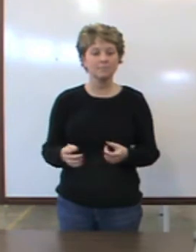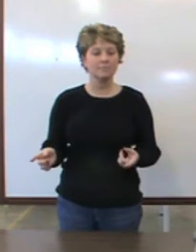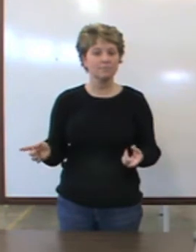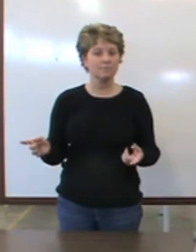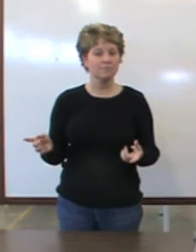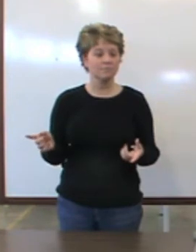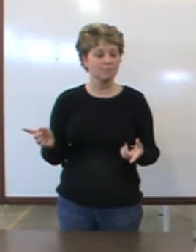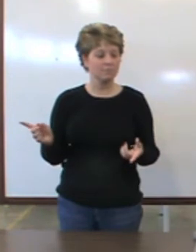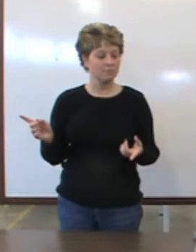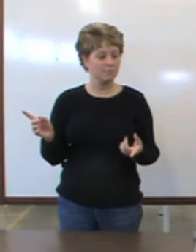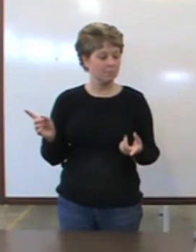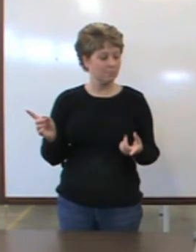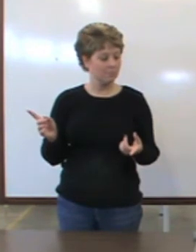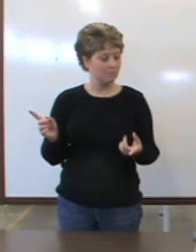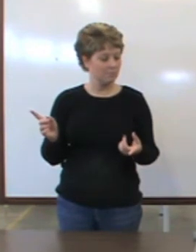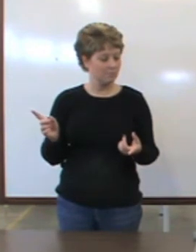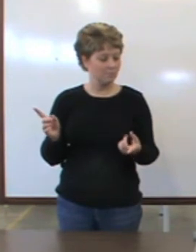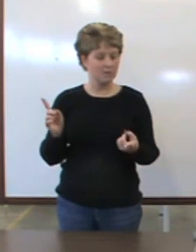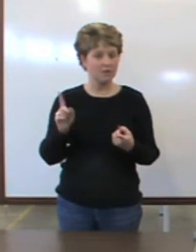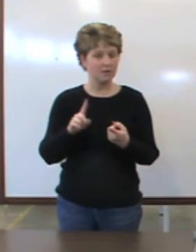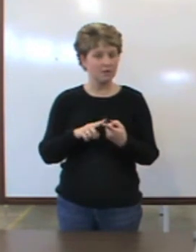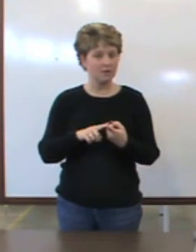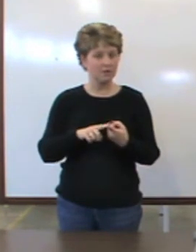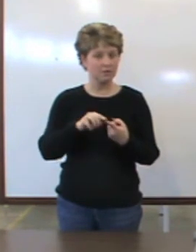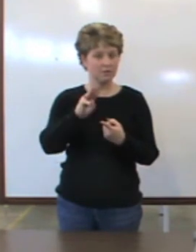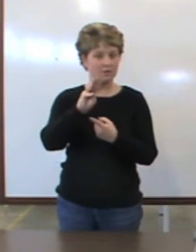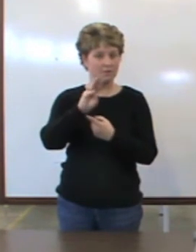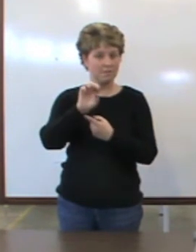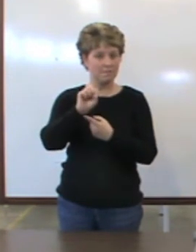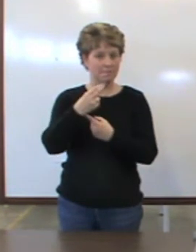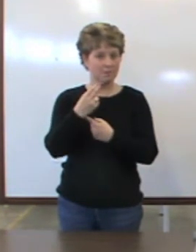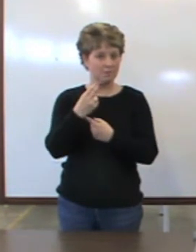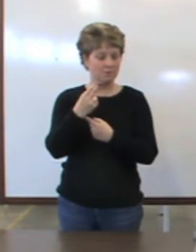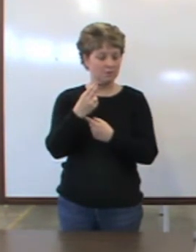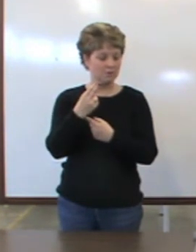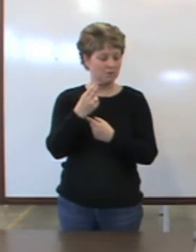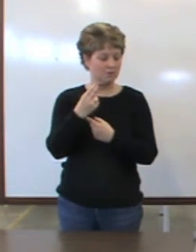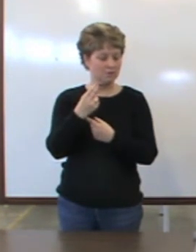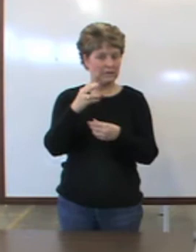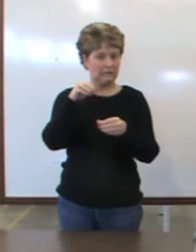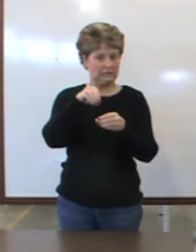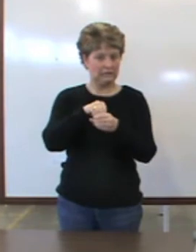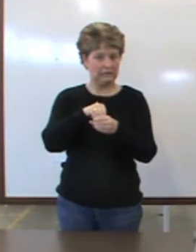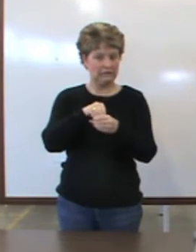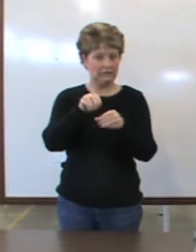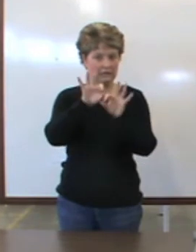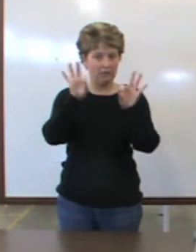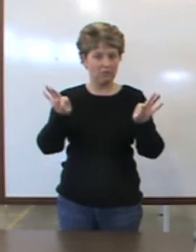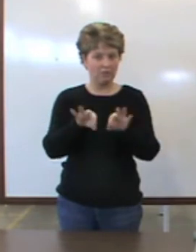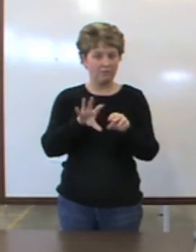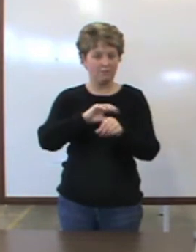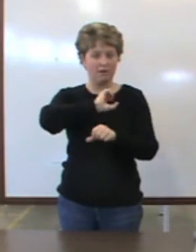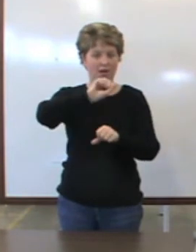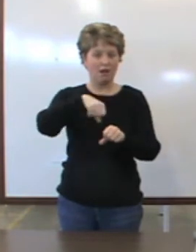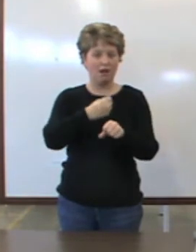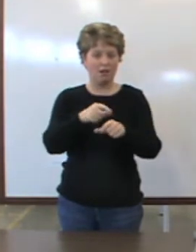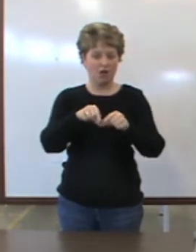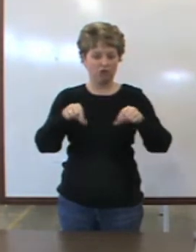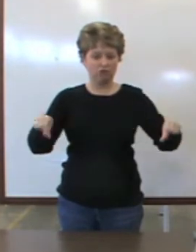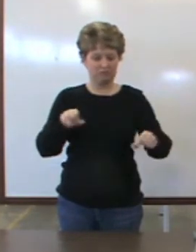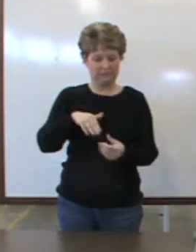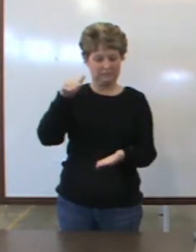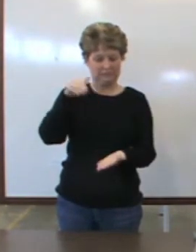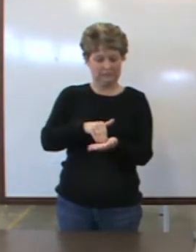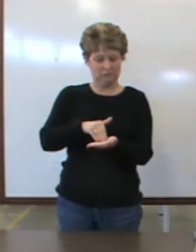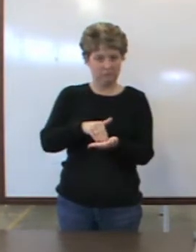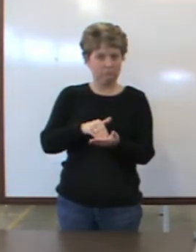Until you have the mesh in the frame and your lock strip is centered in